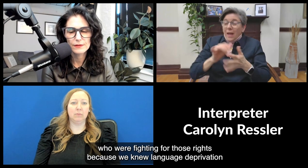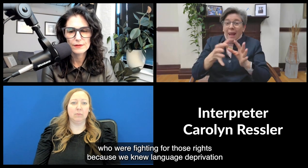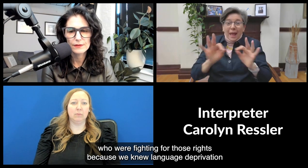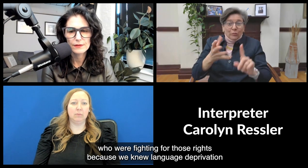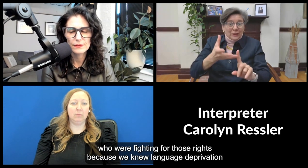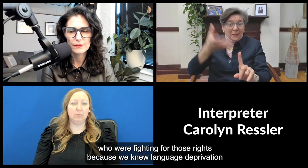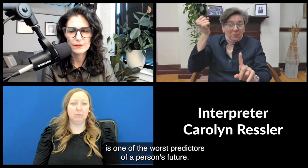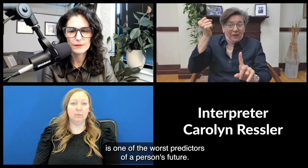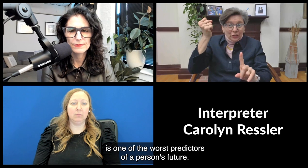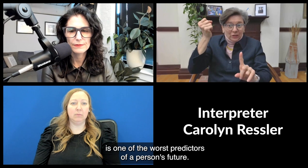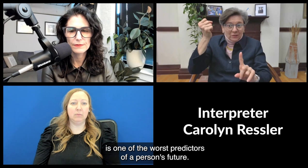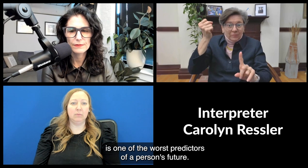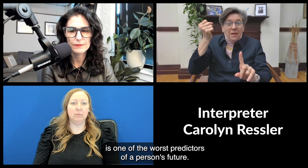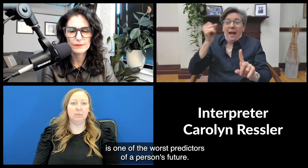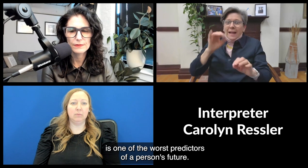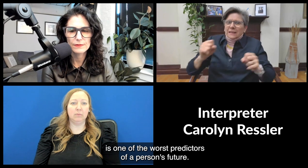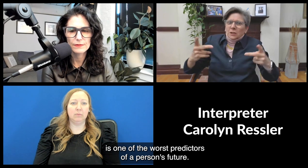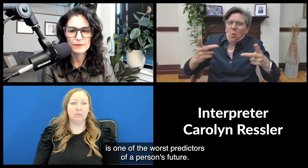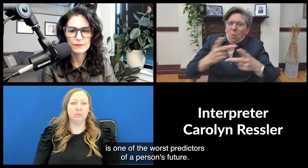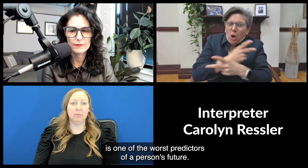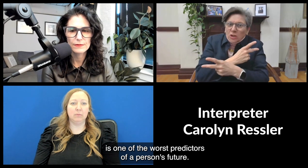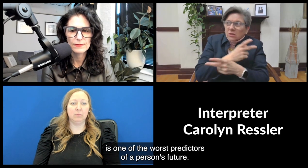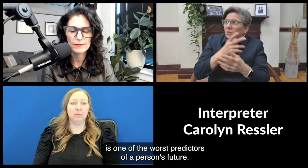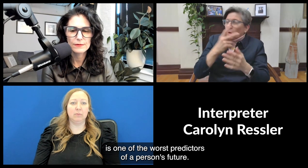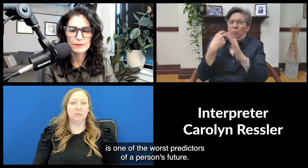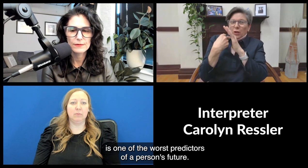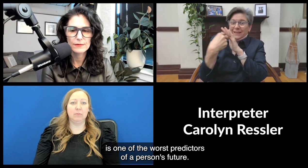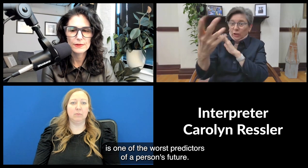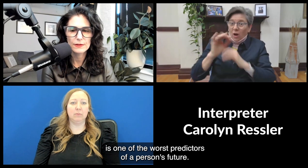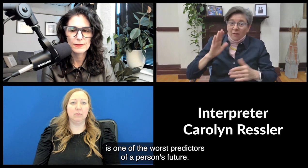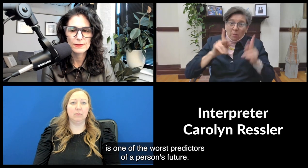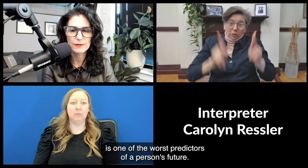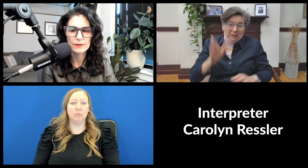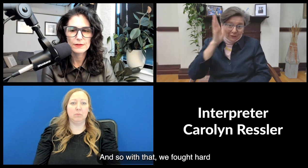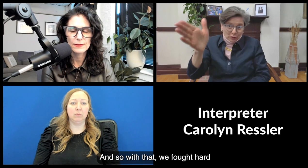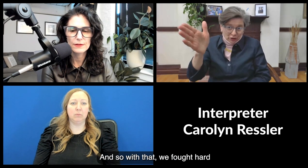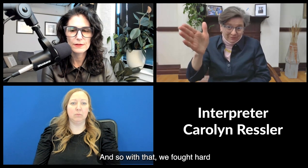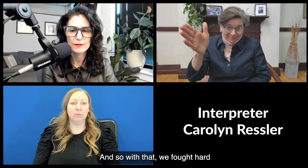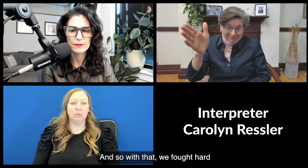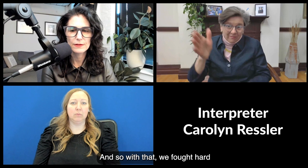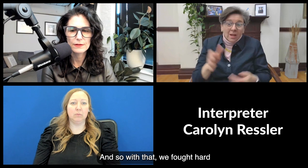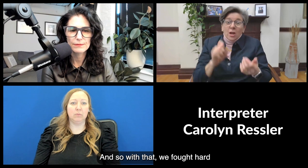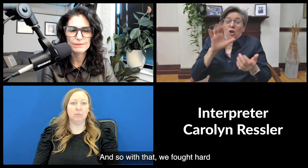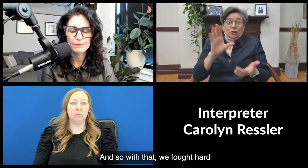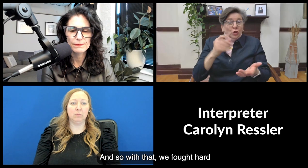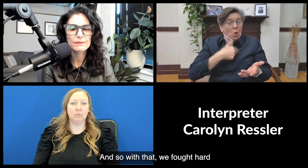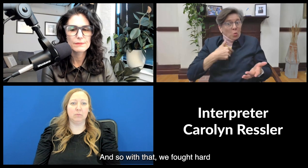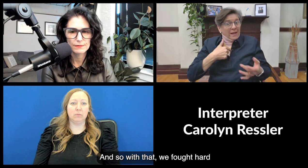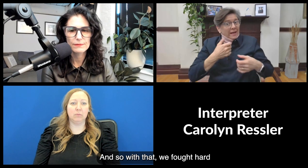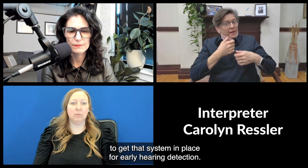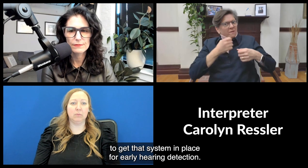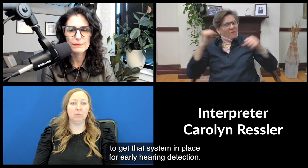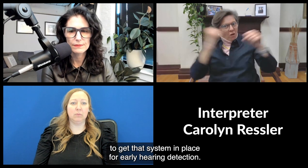who were fighting for those rights because we knew language deprivation is one of the worst predictors of a person's future.